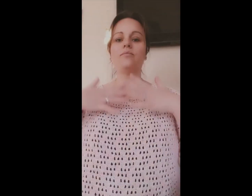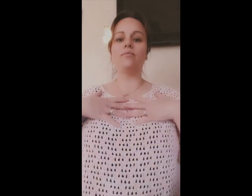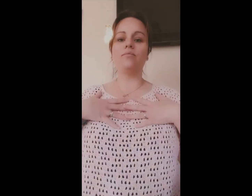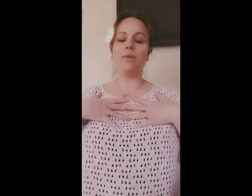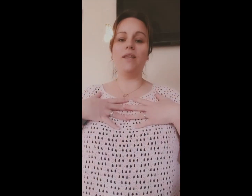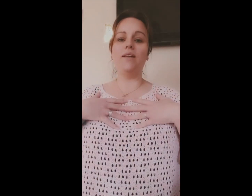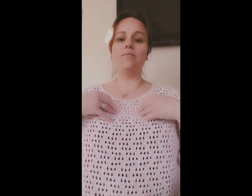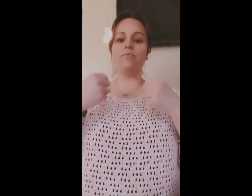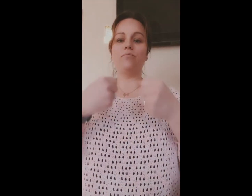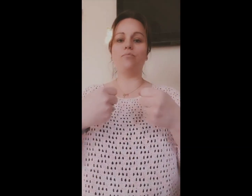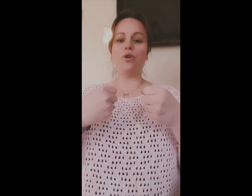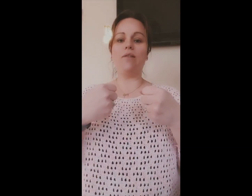Be brave.